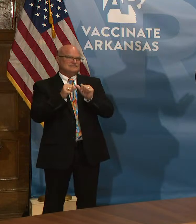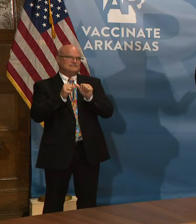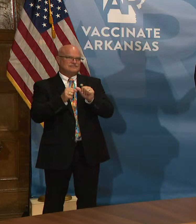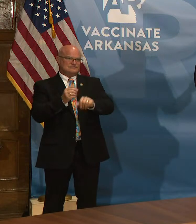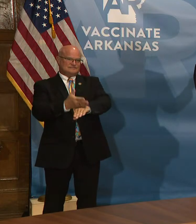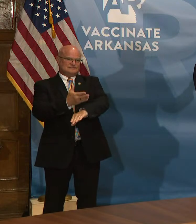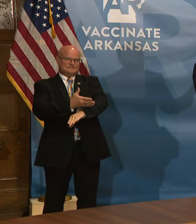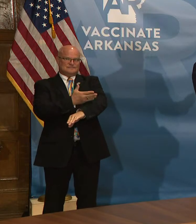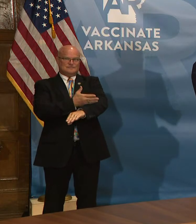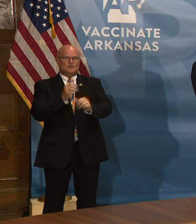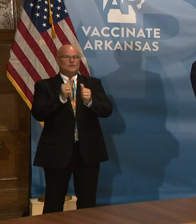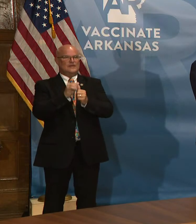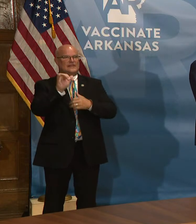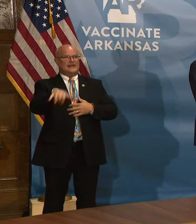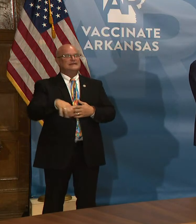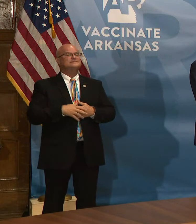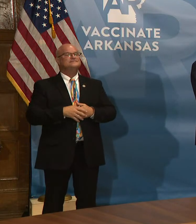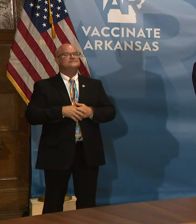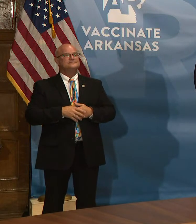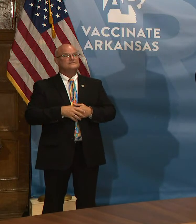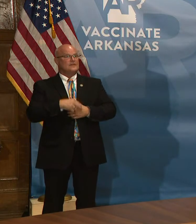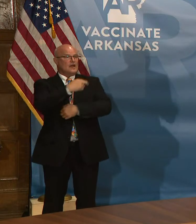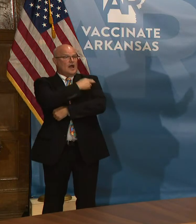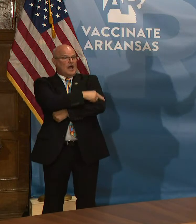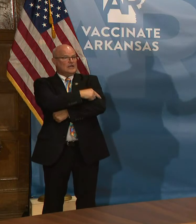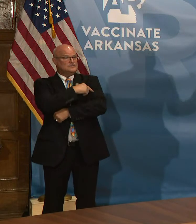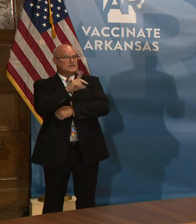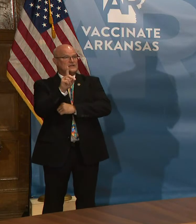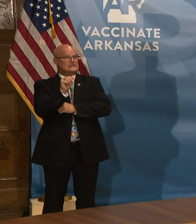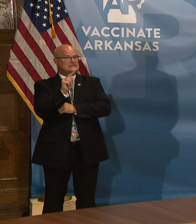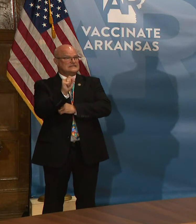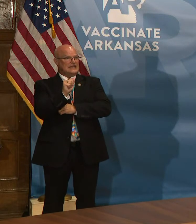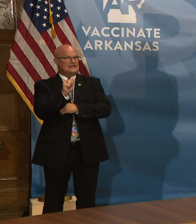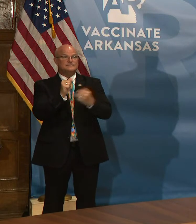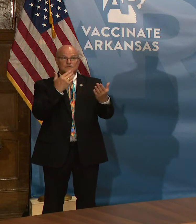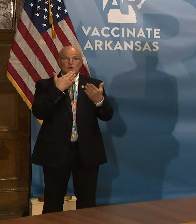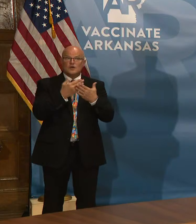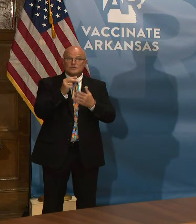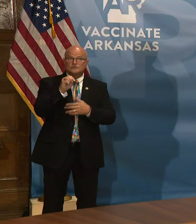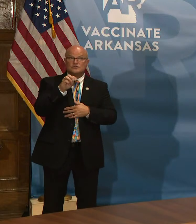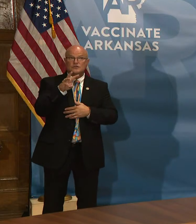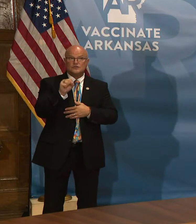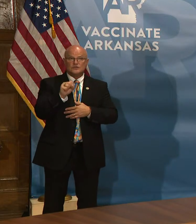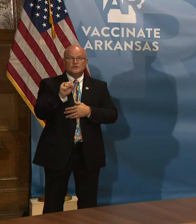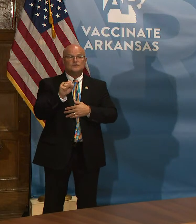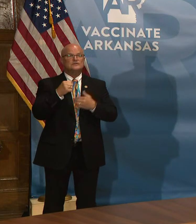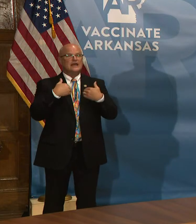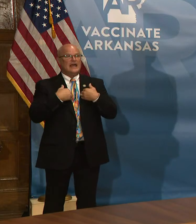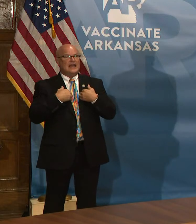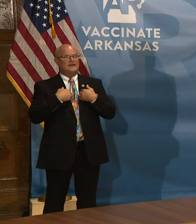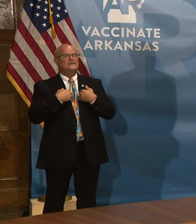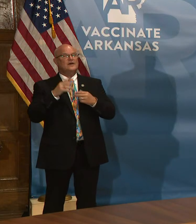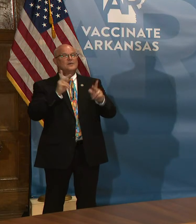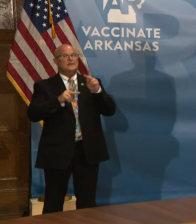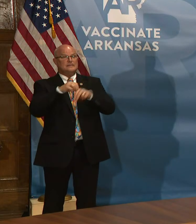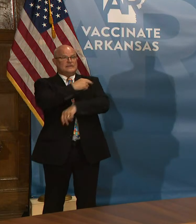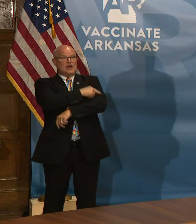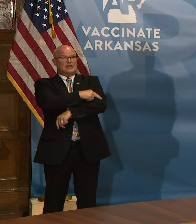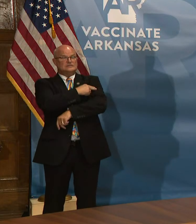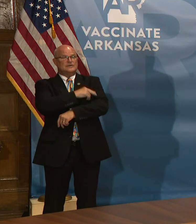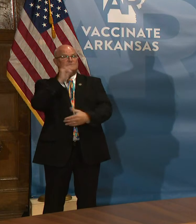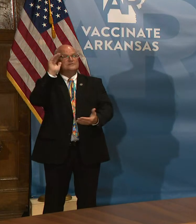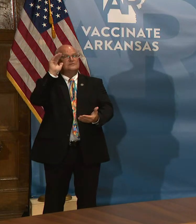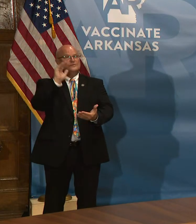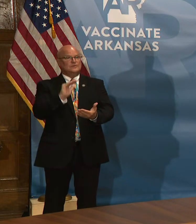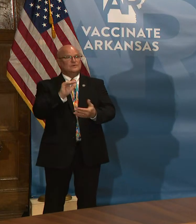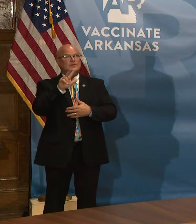make progress there. And then the hospital data, that's good news that we've had 34 fewer hospitalized as a